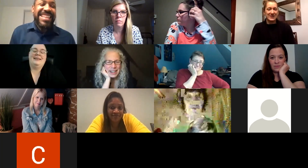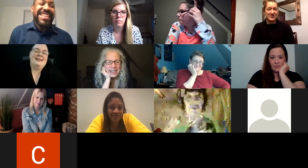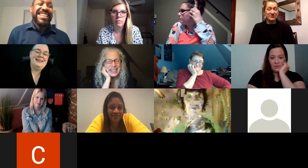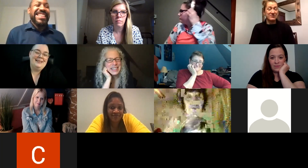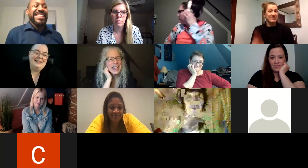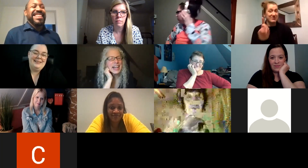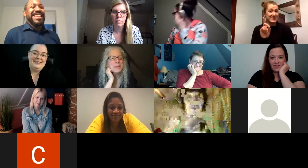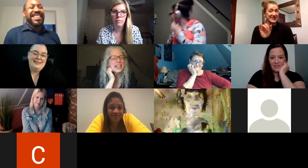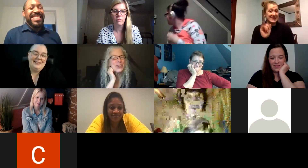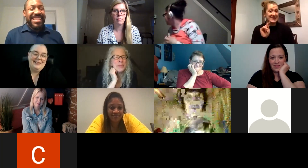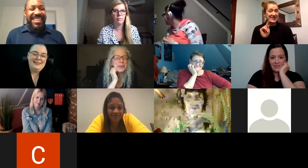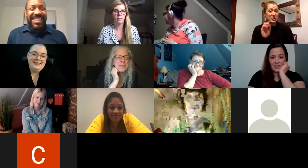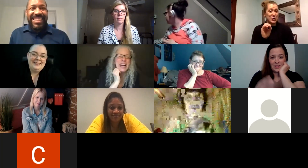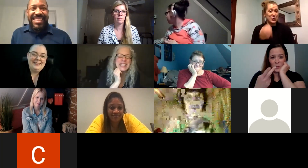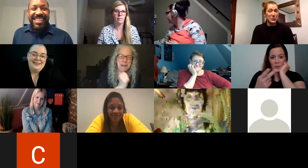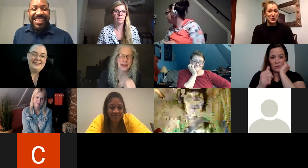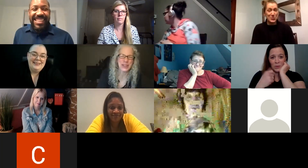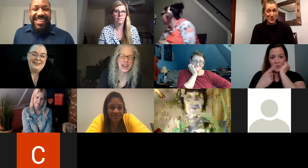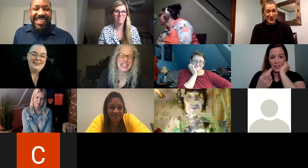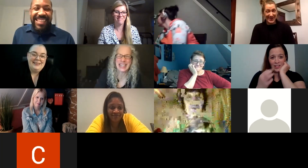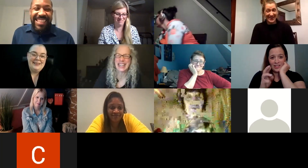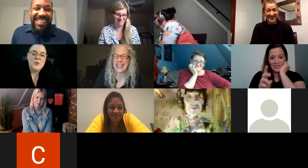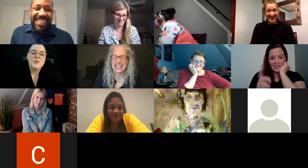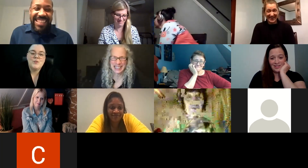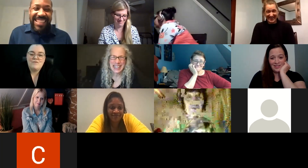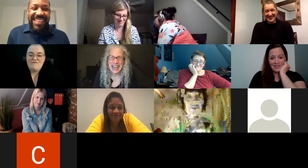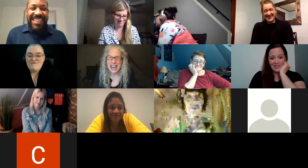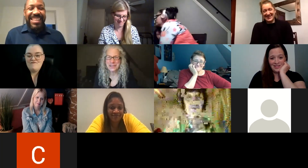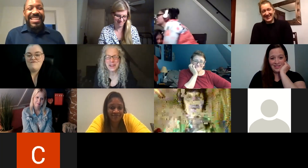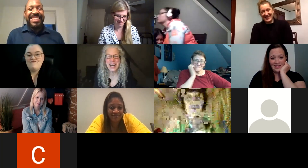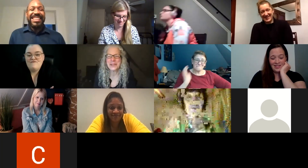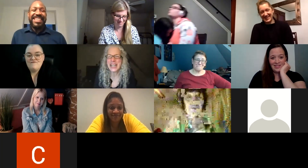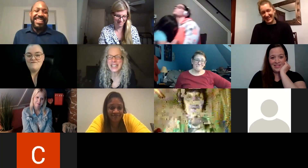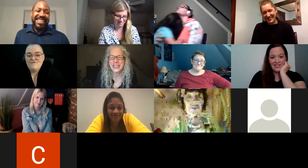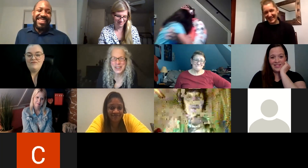Oh, I'd be in trouble with my spouse if I say yes. I would get in trouble.